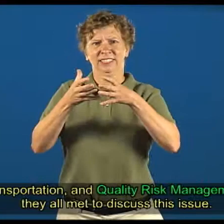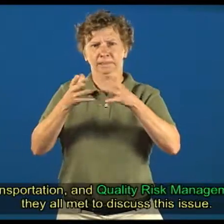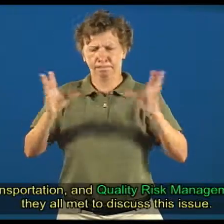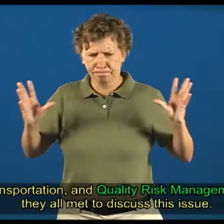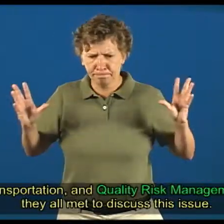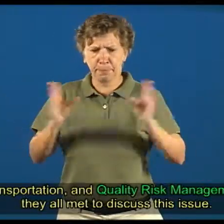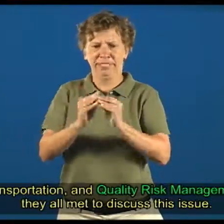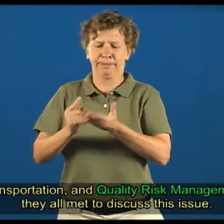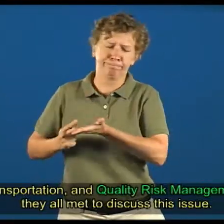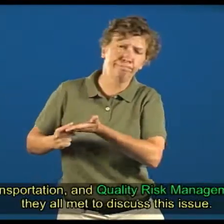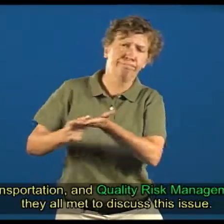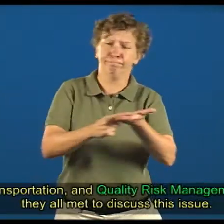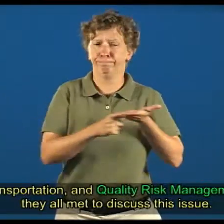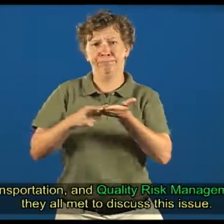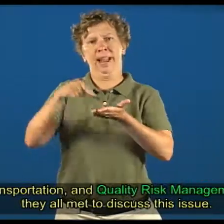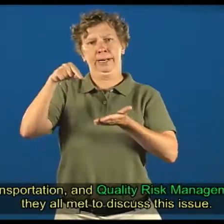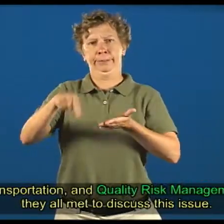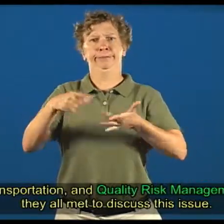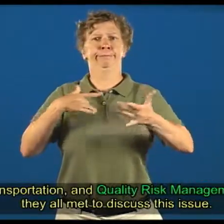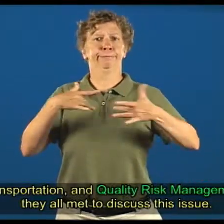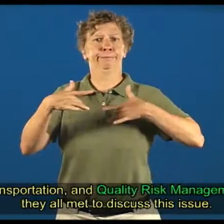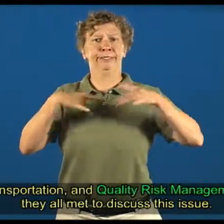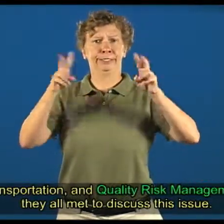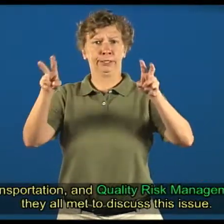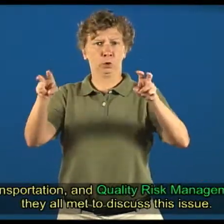They all met to discuss this issue.